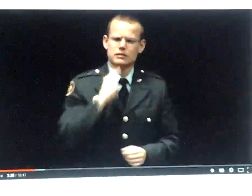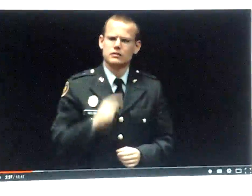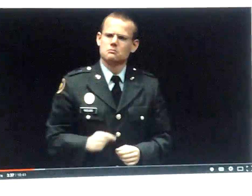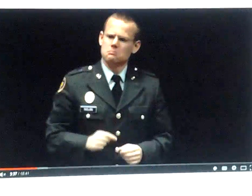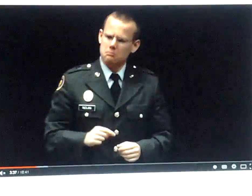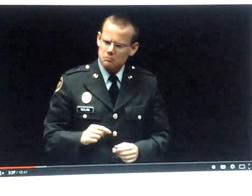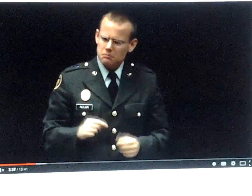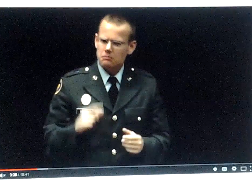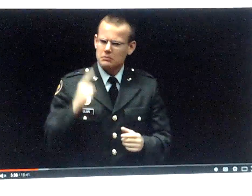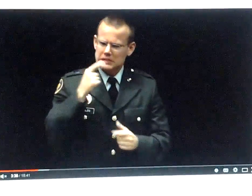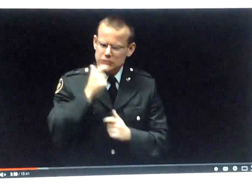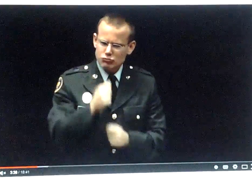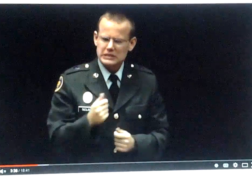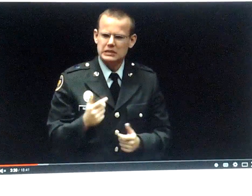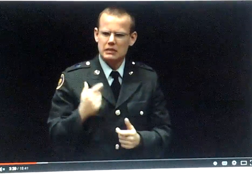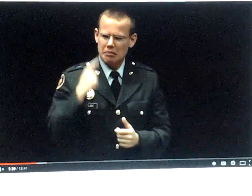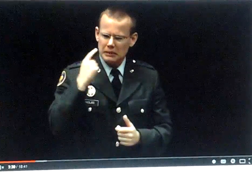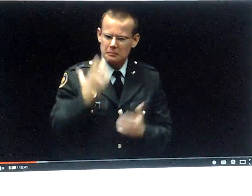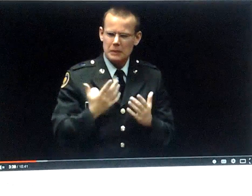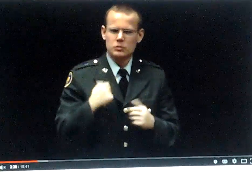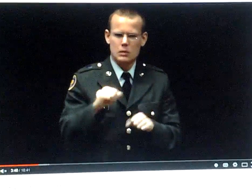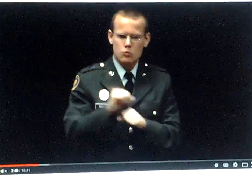First time they said no.